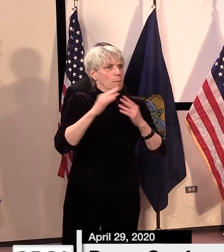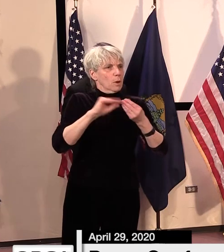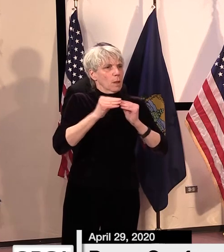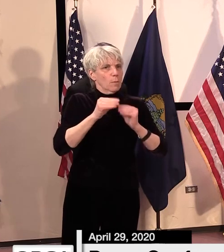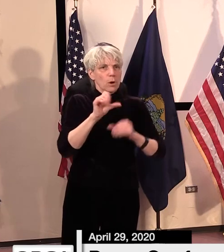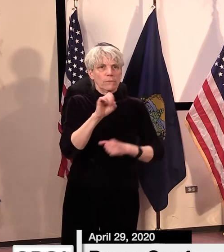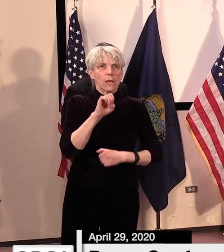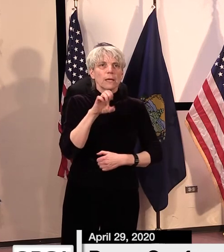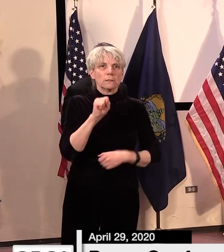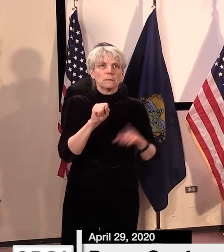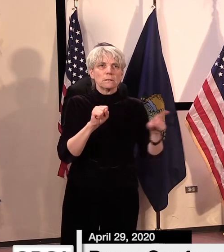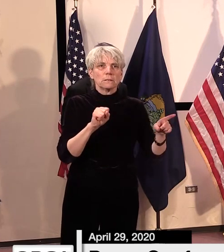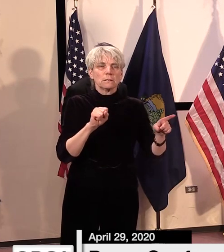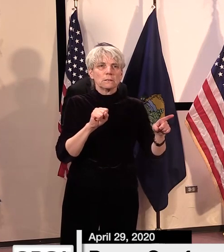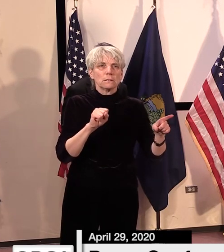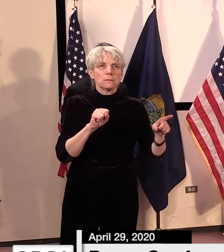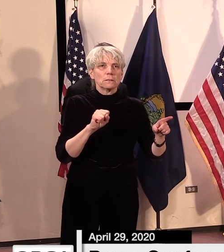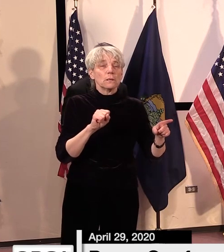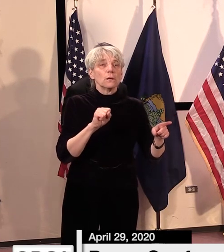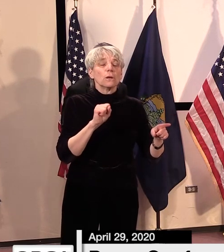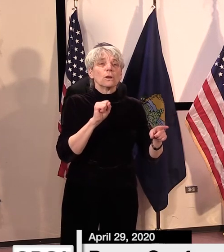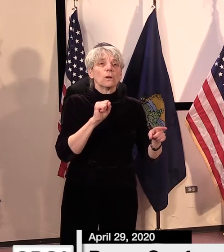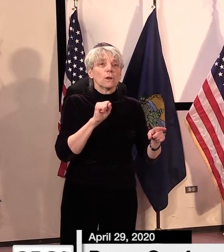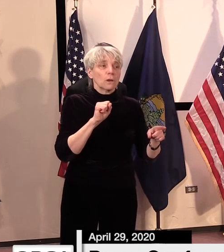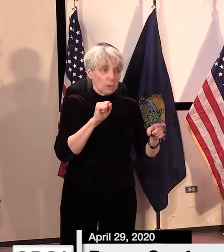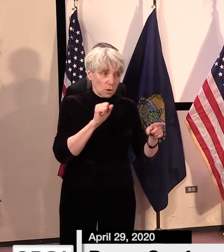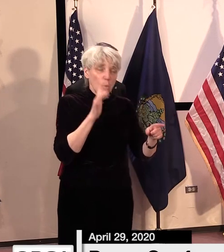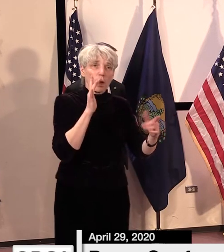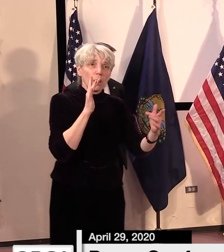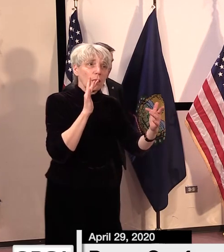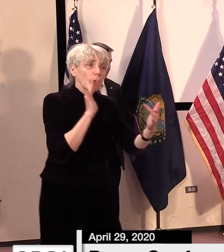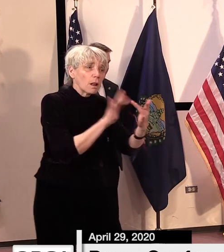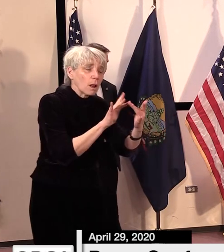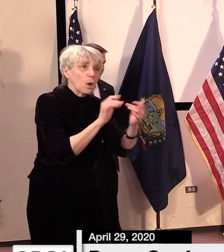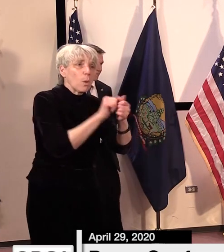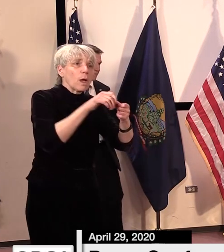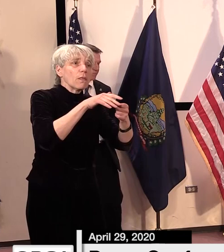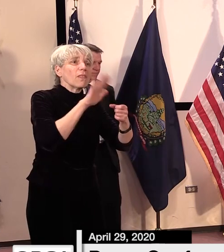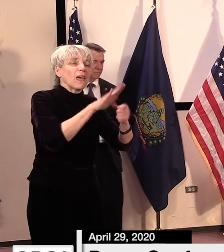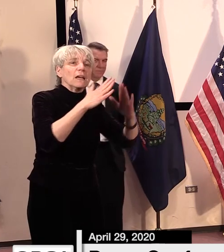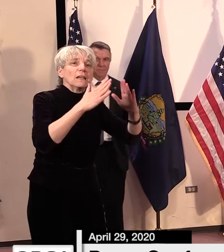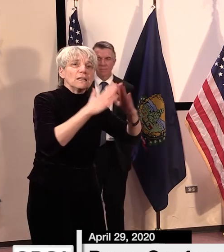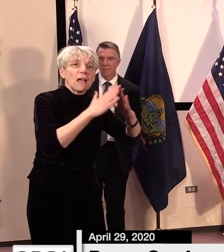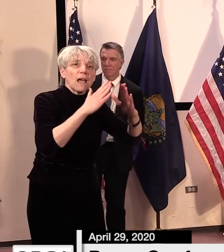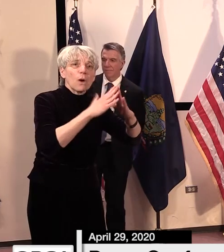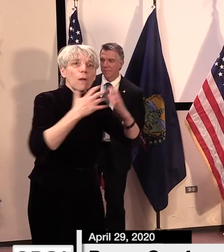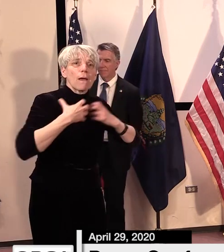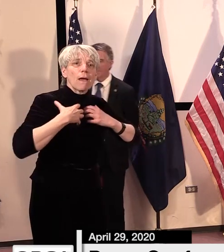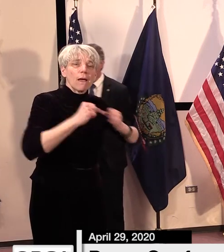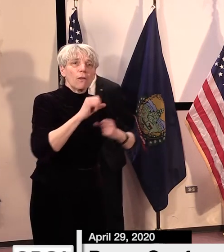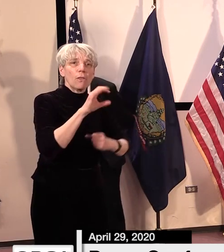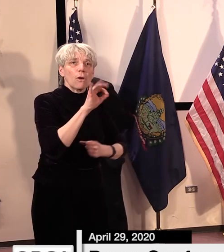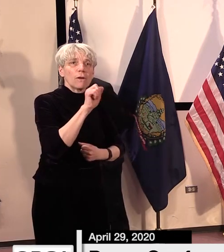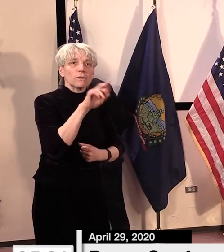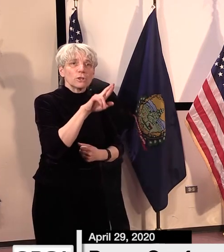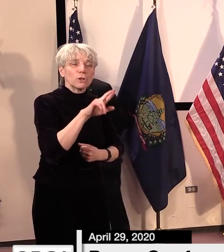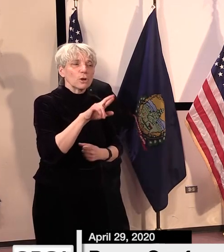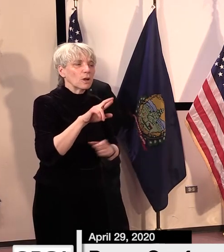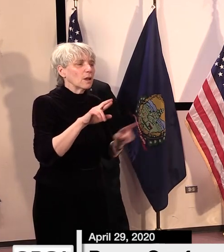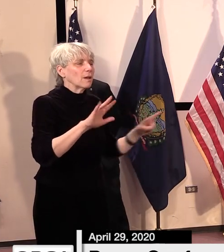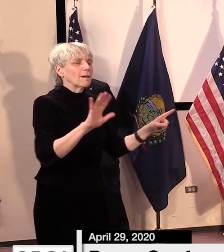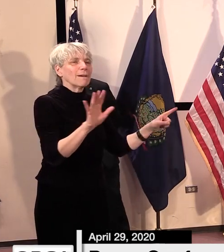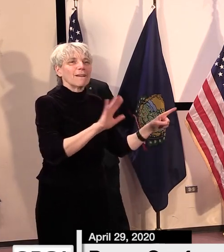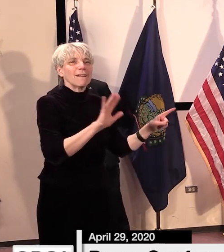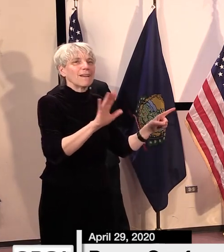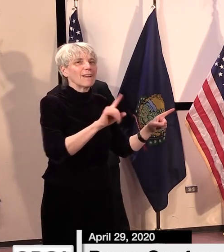community. Where do your local health officers fit in your network into being told right, about so, this? So you're mistaking the role